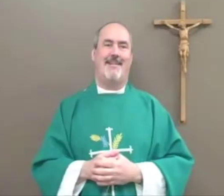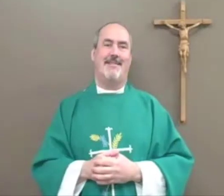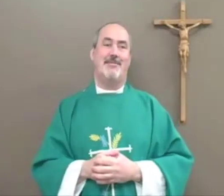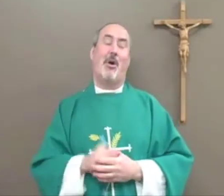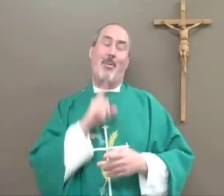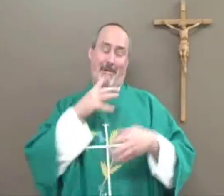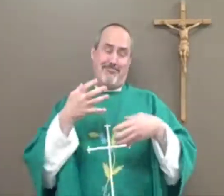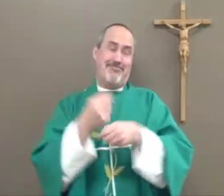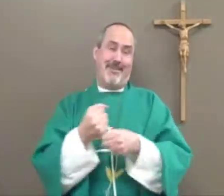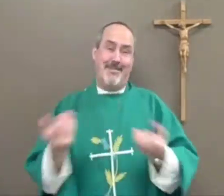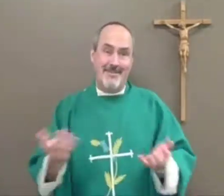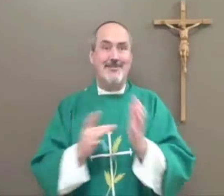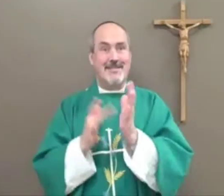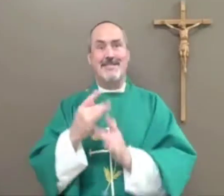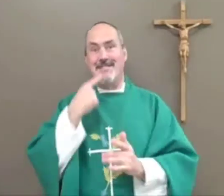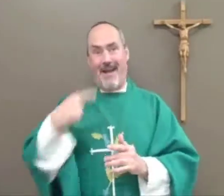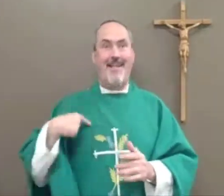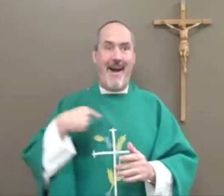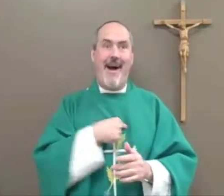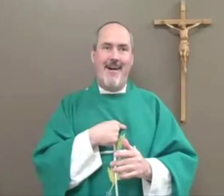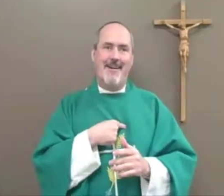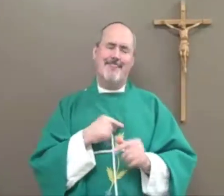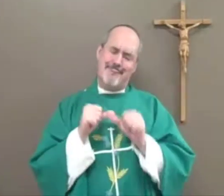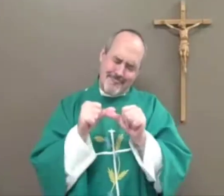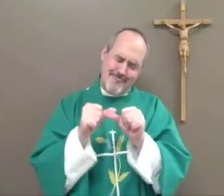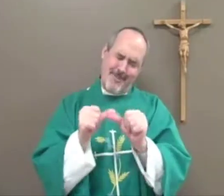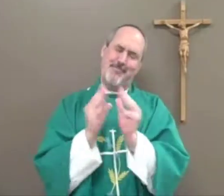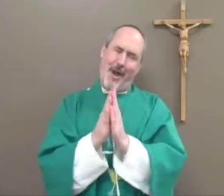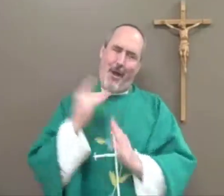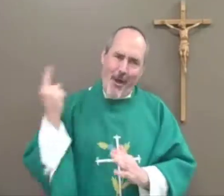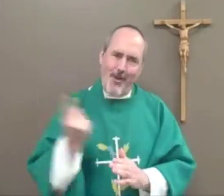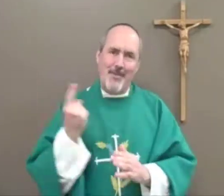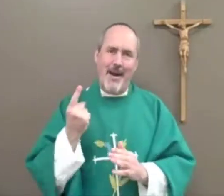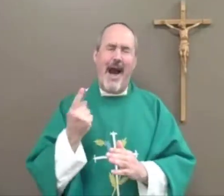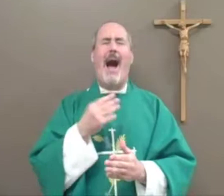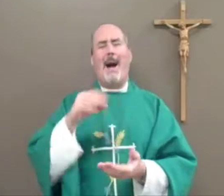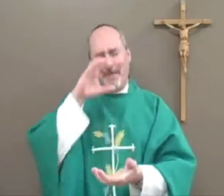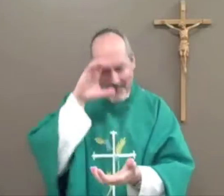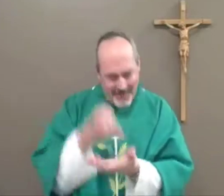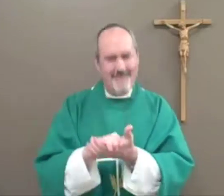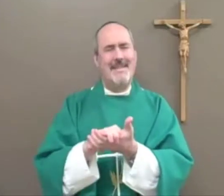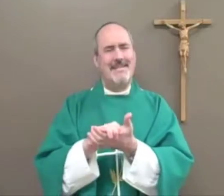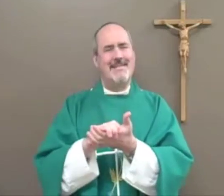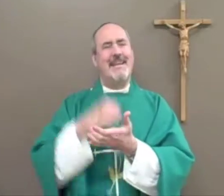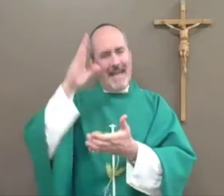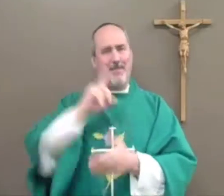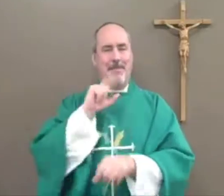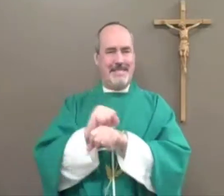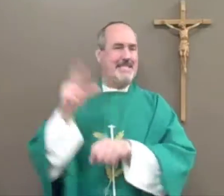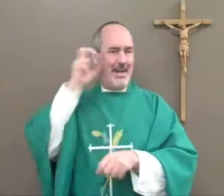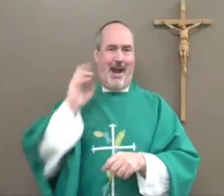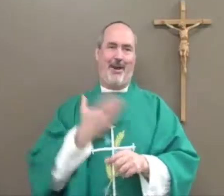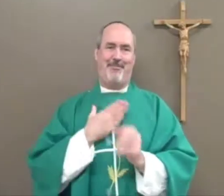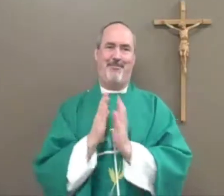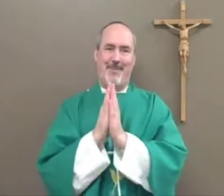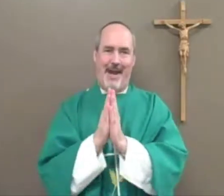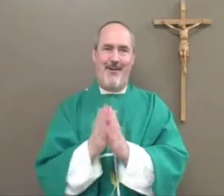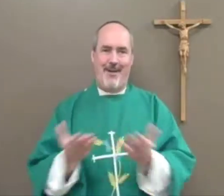And Jesus tells us that we always need to keep praying, and we need to believe that God does hear all